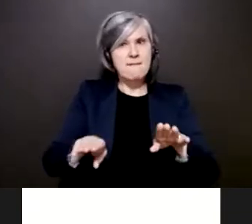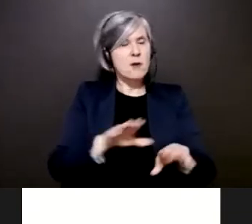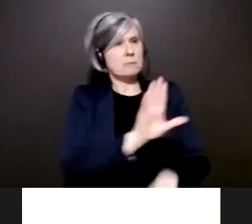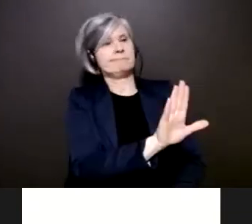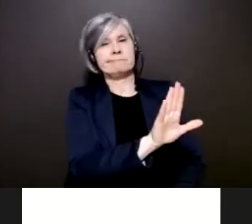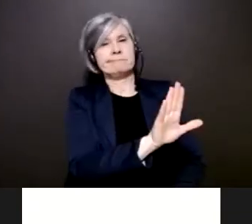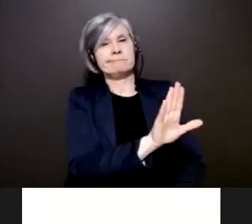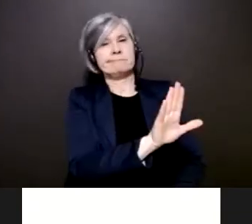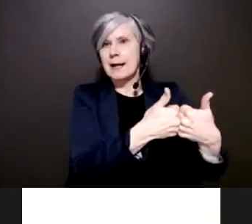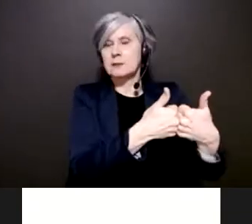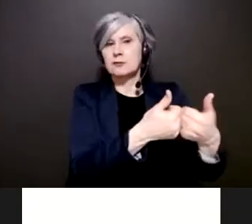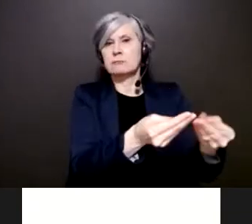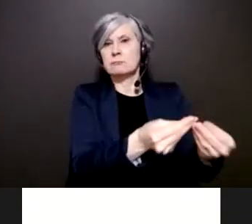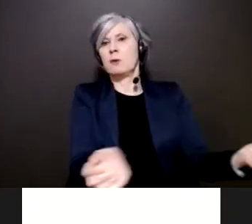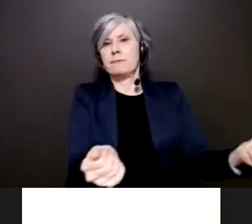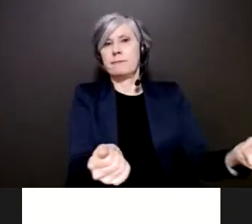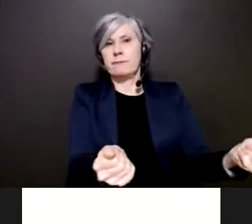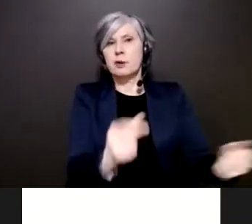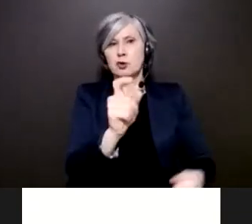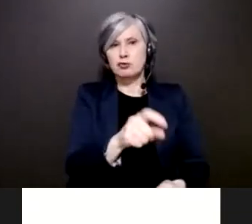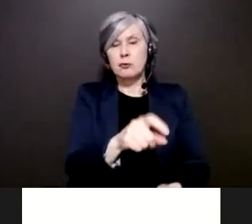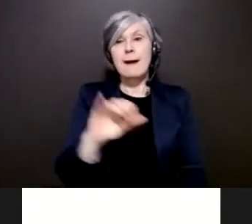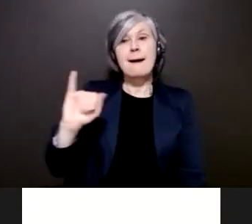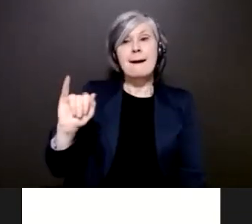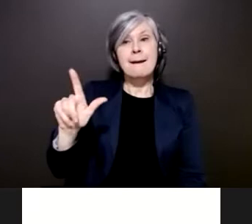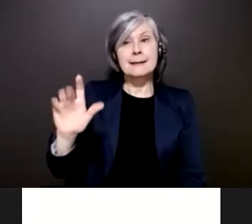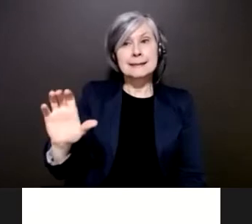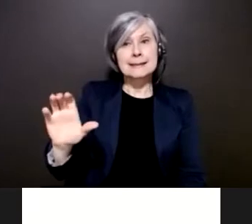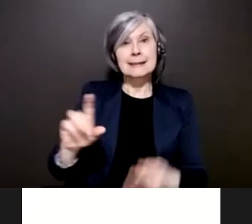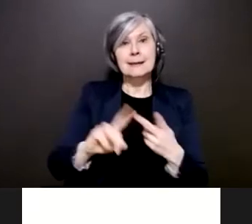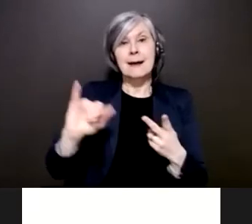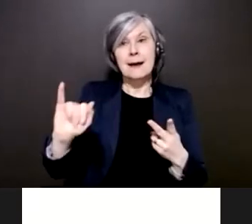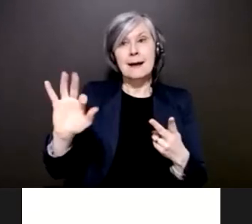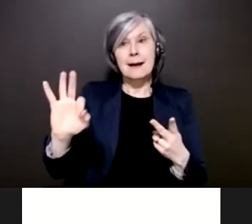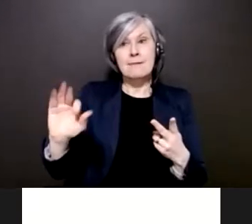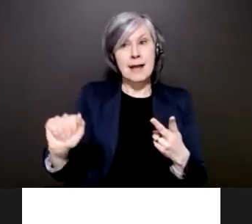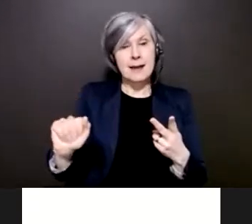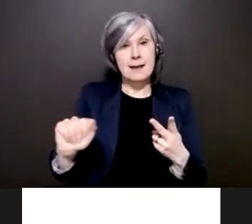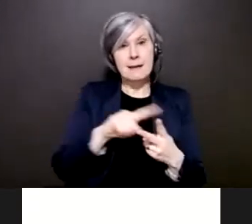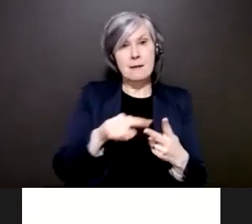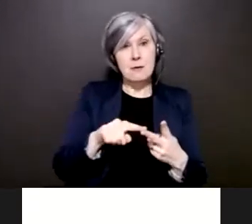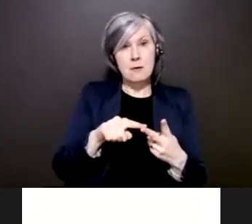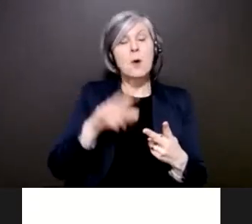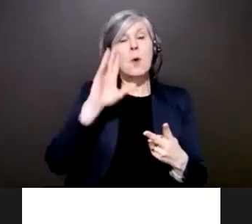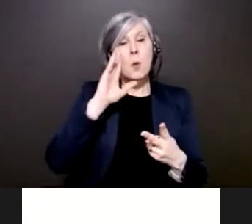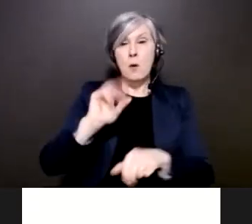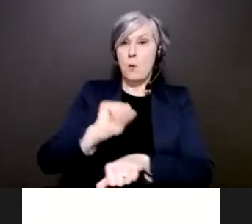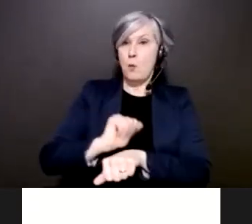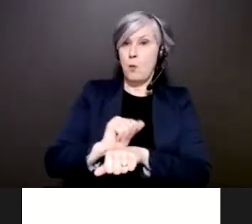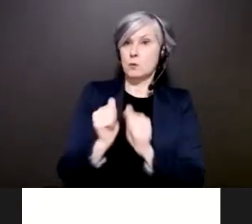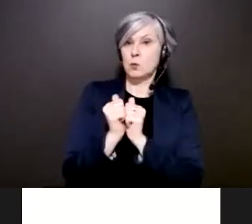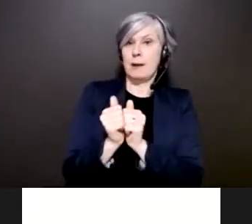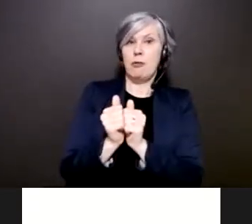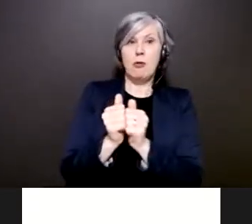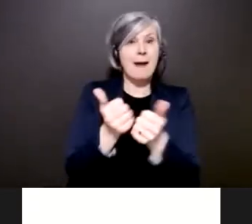older people. ILC Canada and the IFA will work in partnership with committed Canadians and